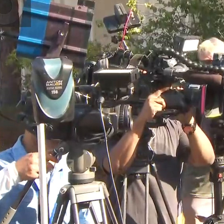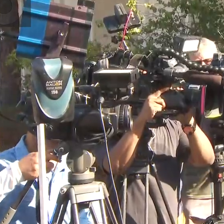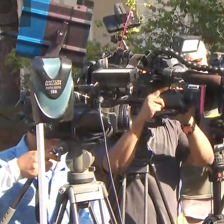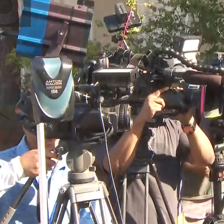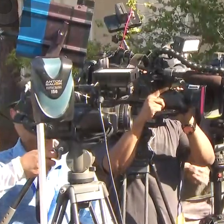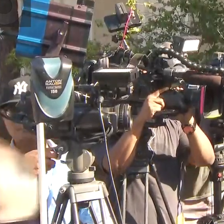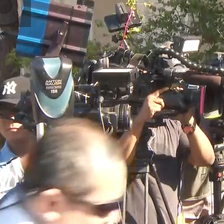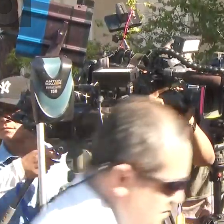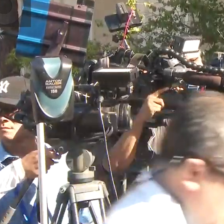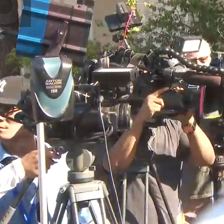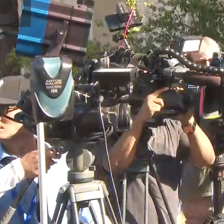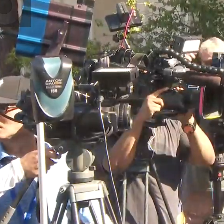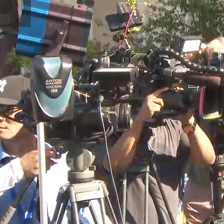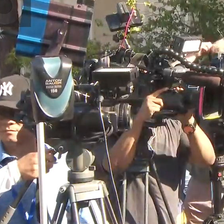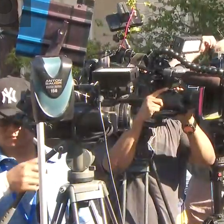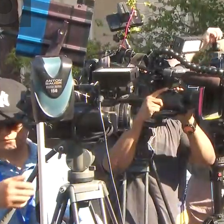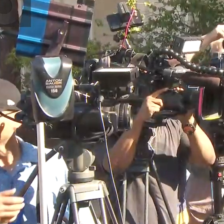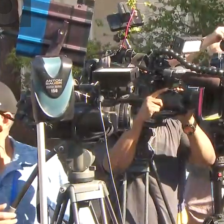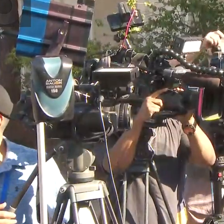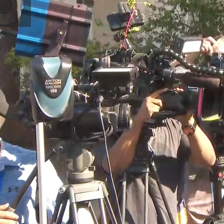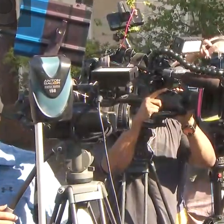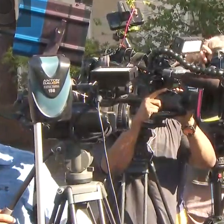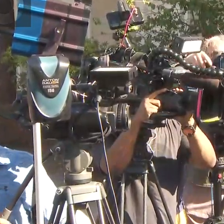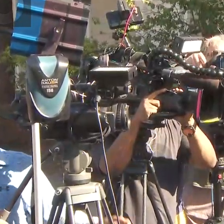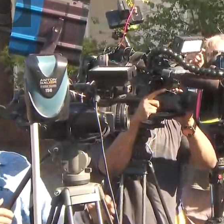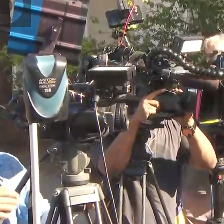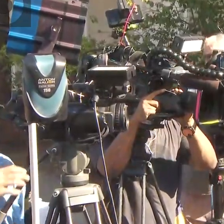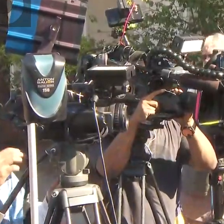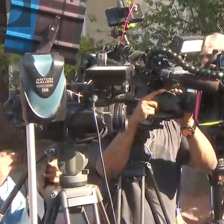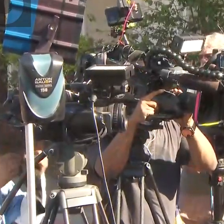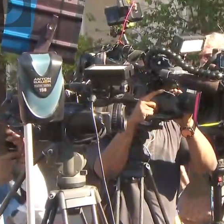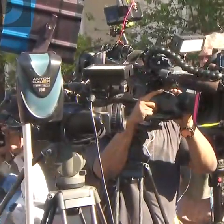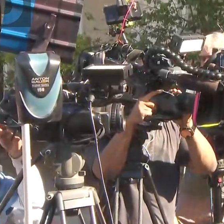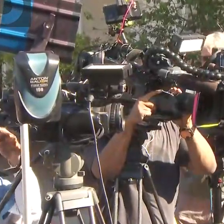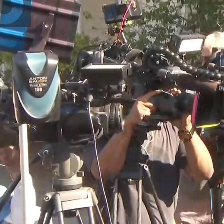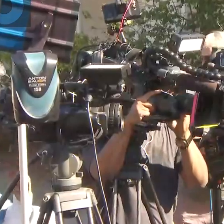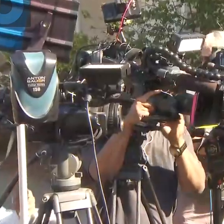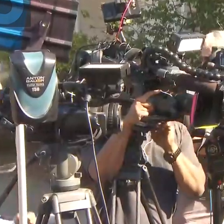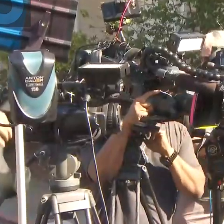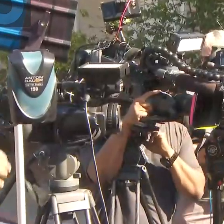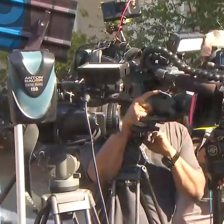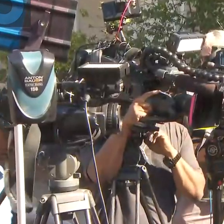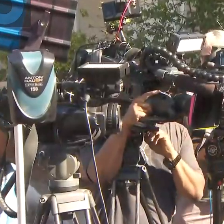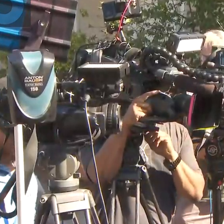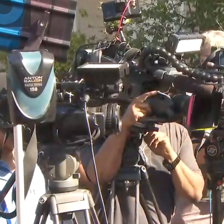here and you can ask those questions. I think we've covered just about everything that we have to offer, though. Thank you.